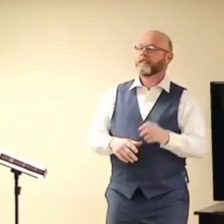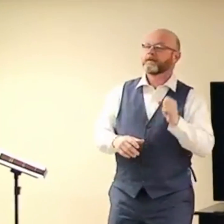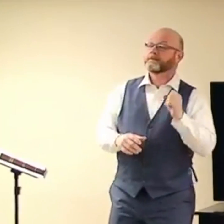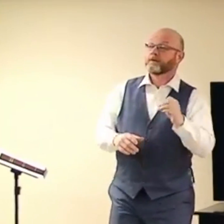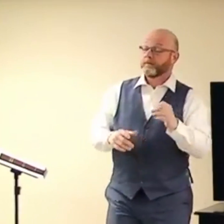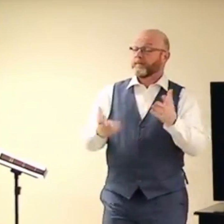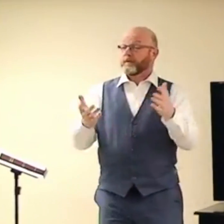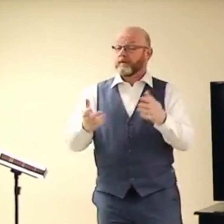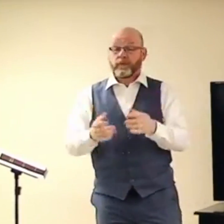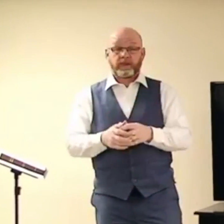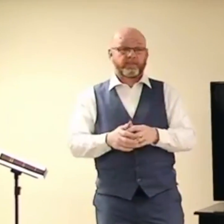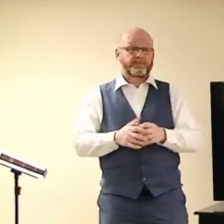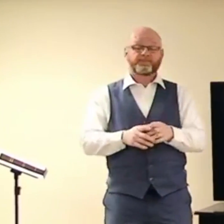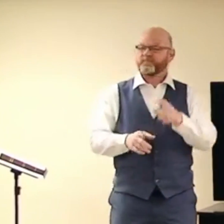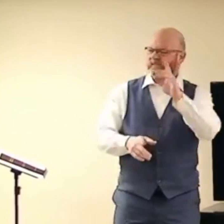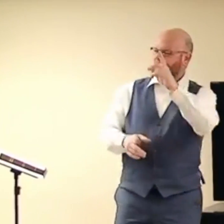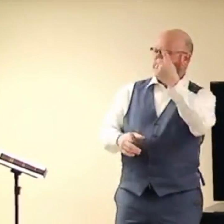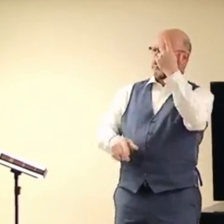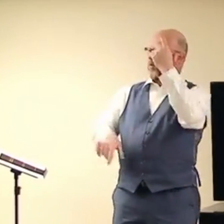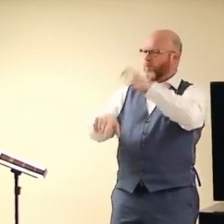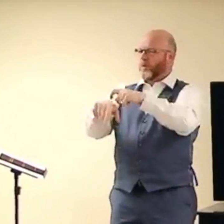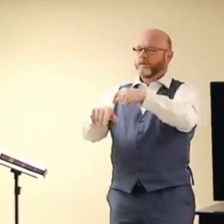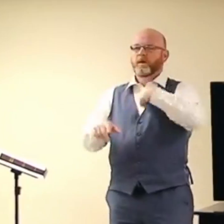I can't wait for the start of football season.